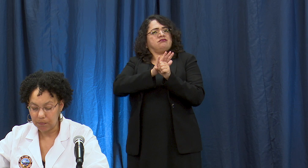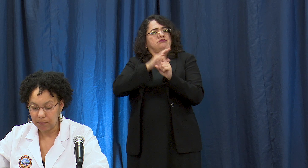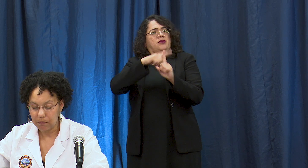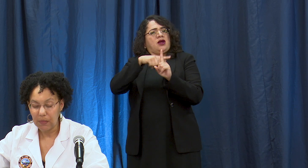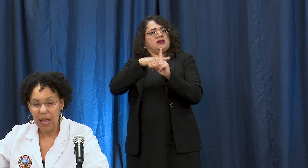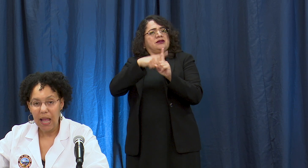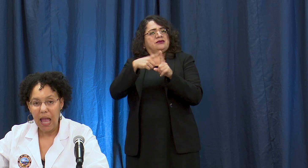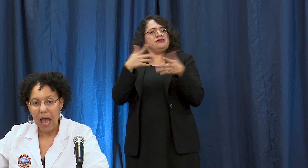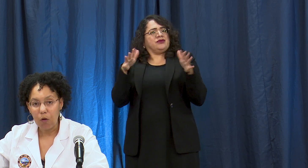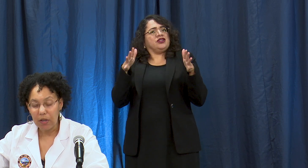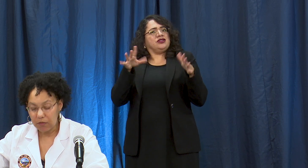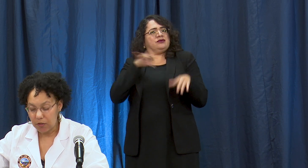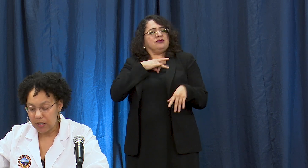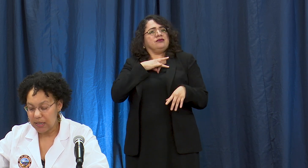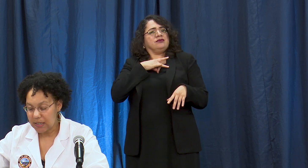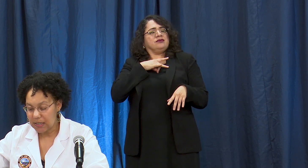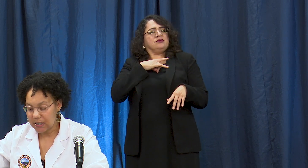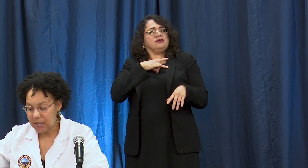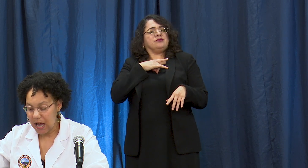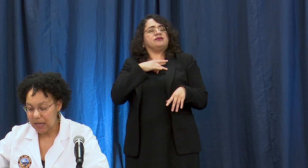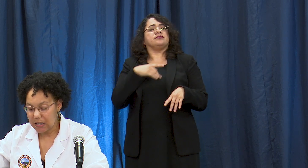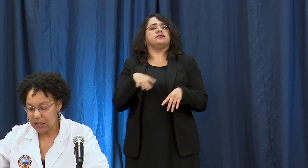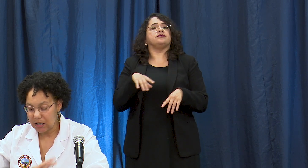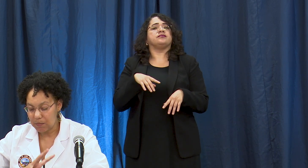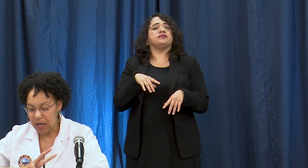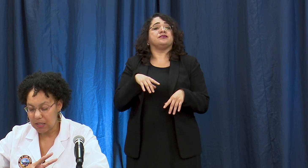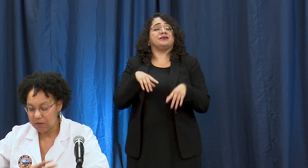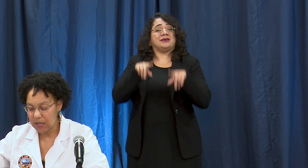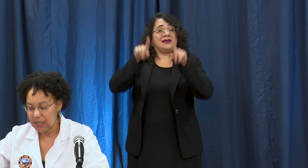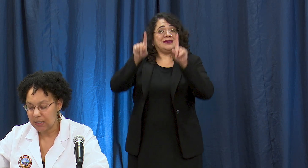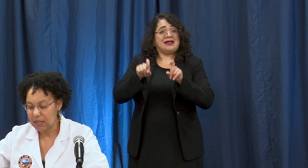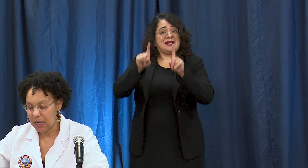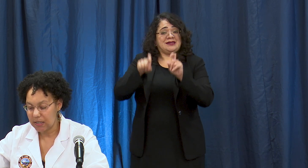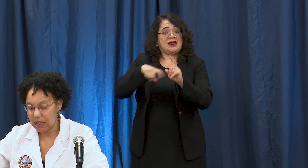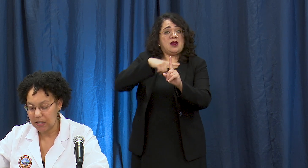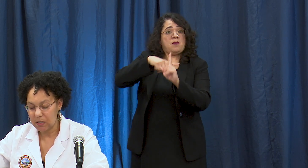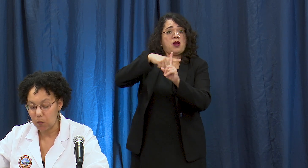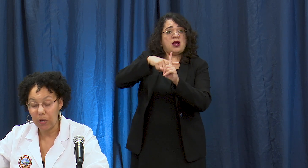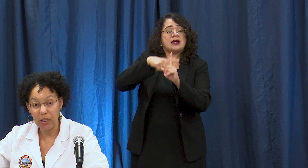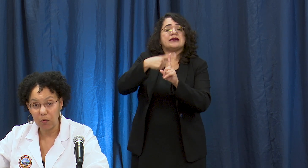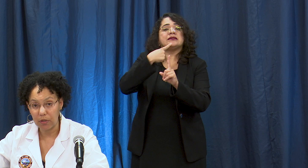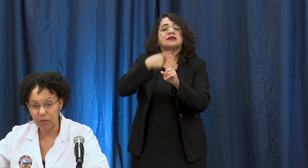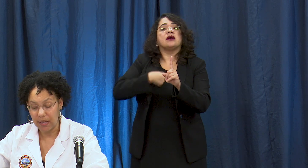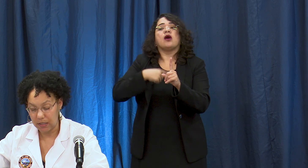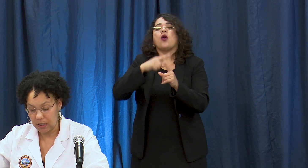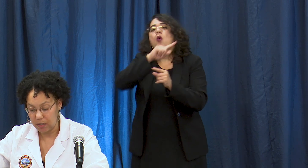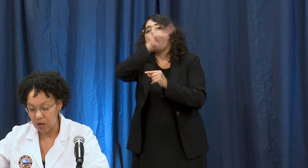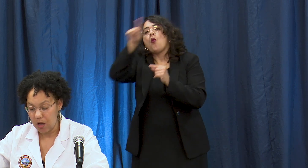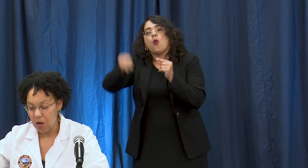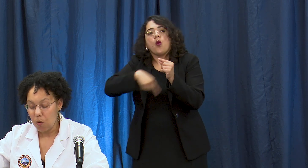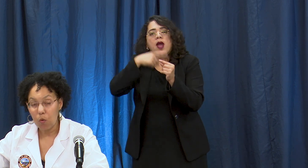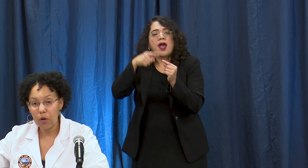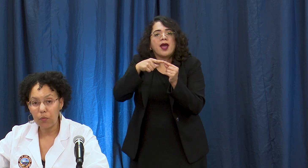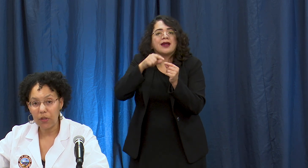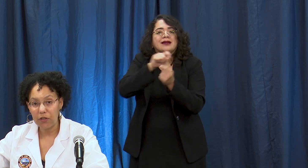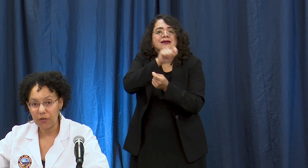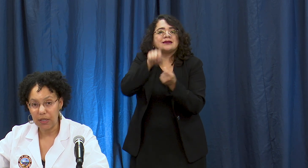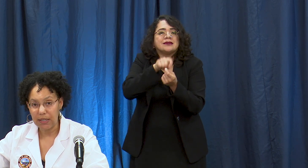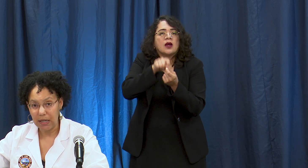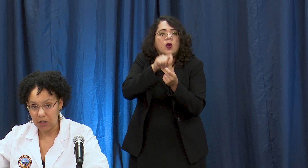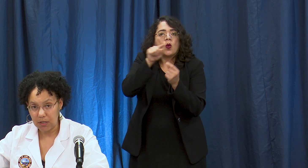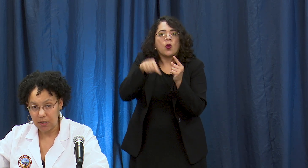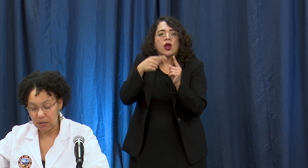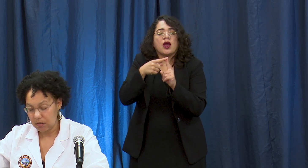COVID-19. However, this positive test does not tell us when you were infected or whether